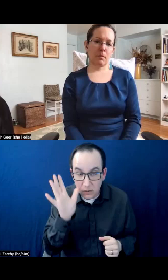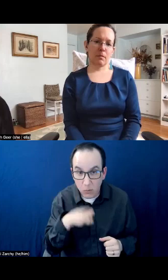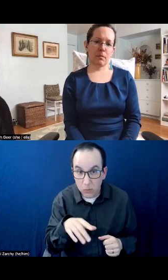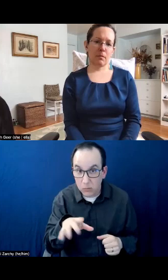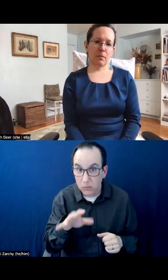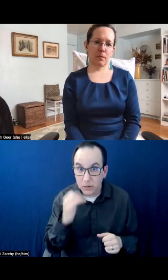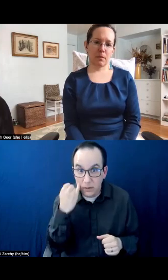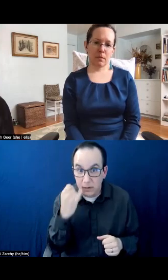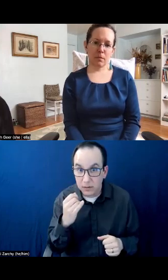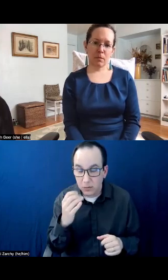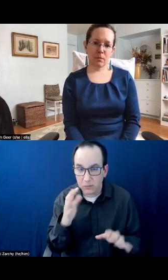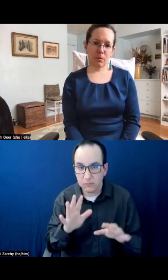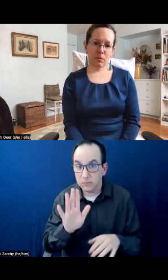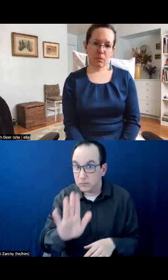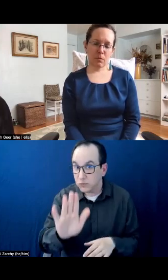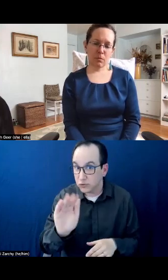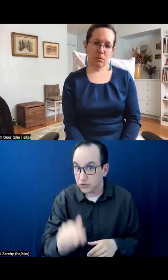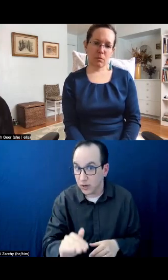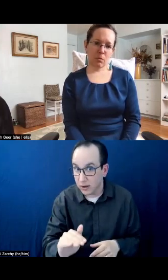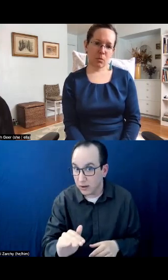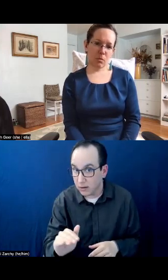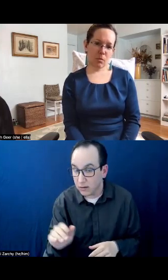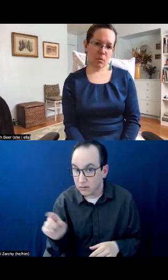If I ask the parents,